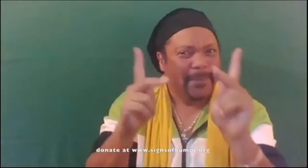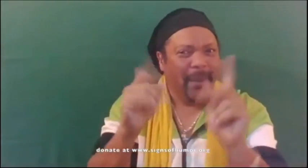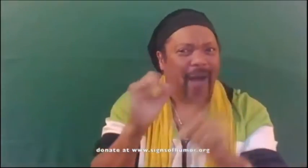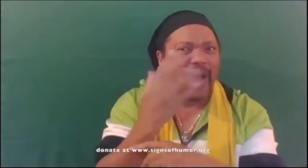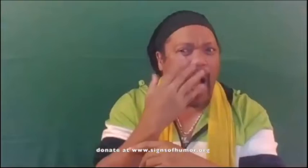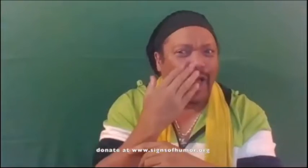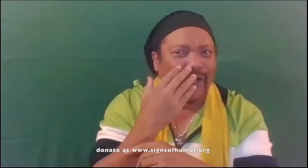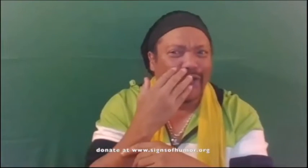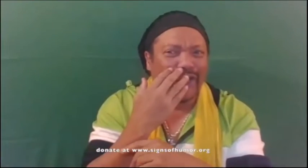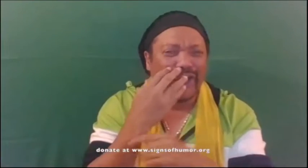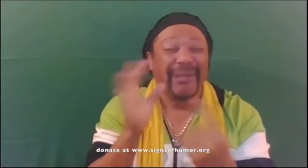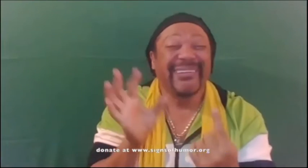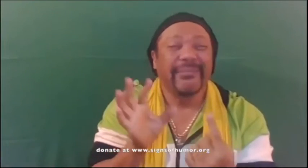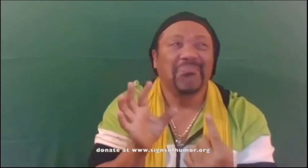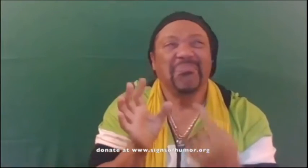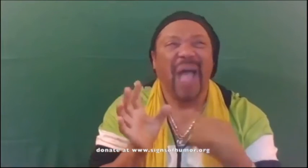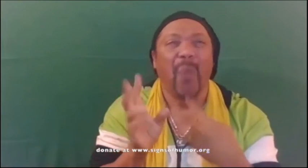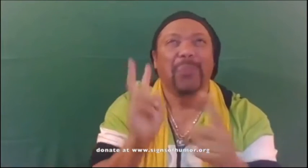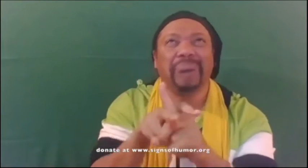If you happen to meet a person of color,